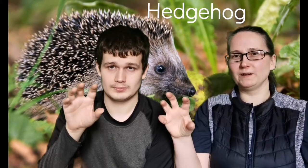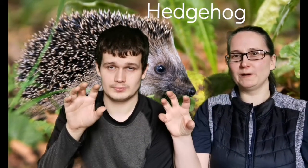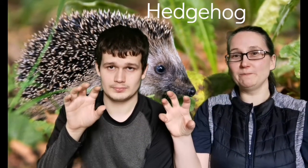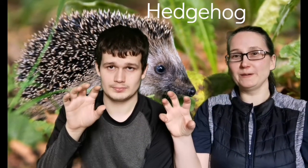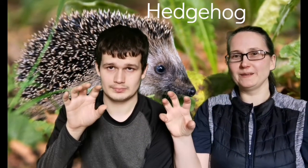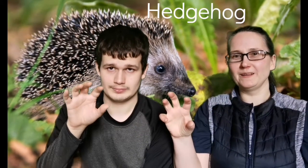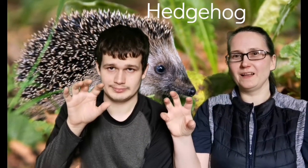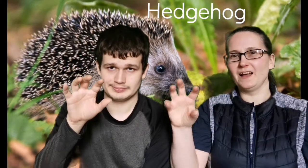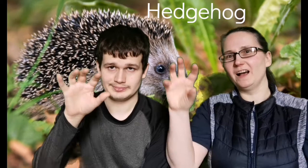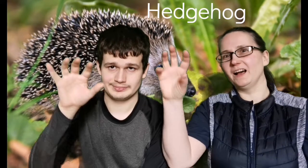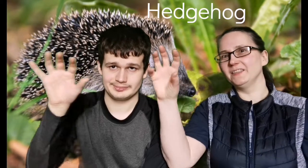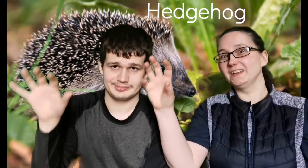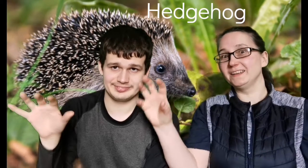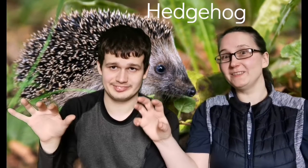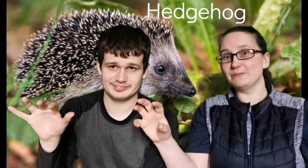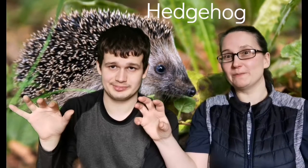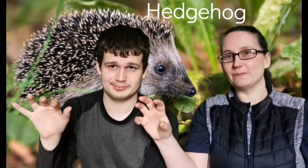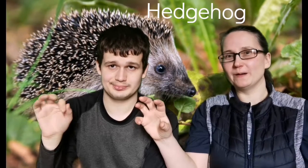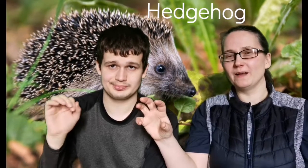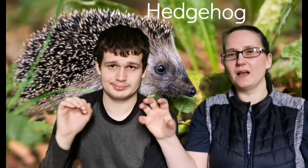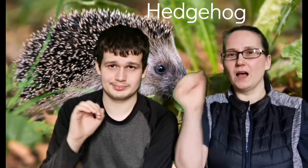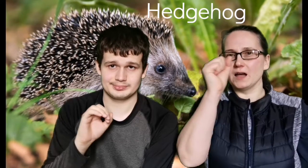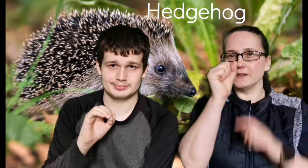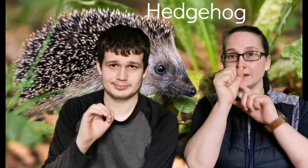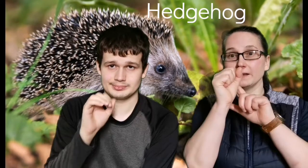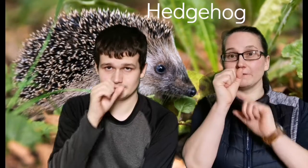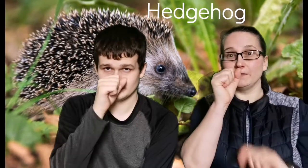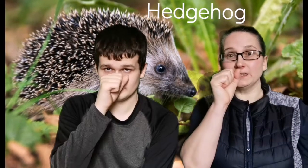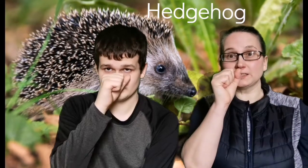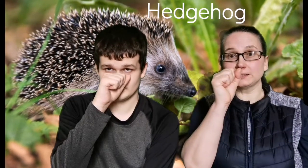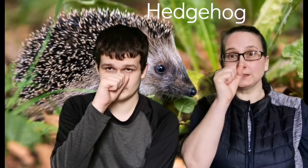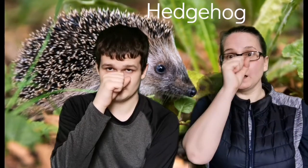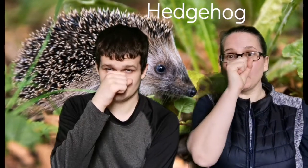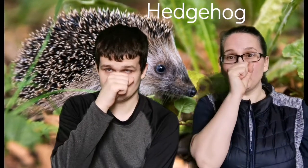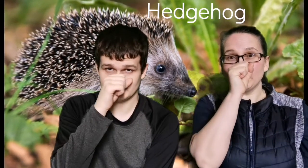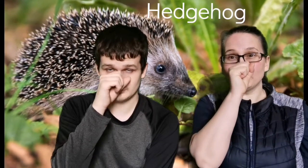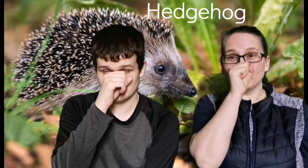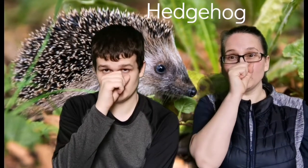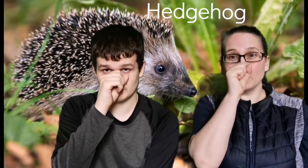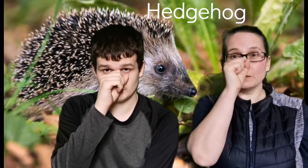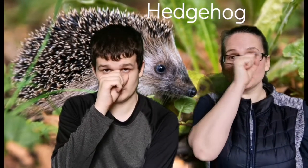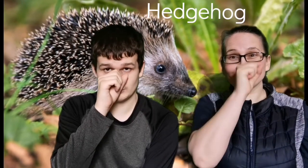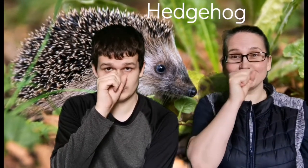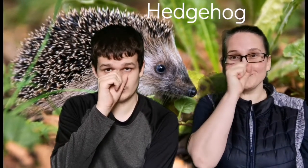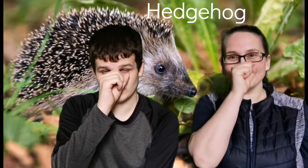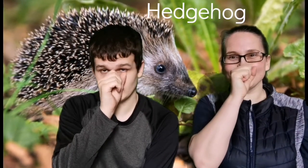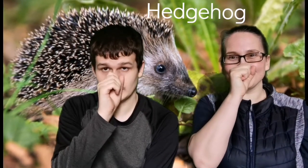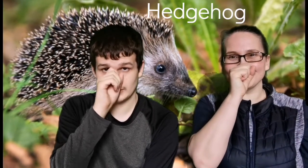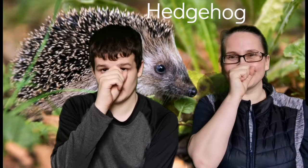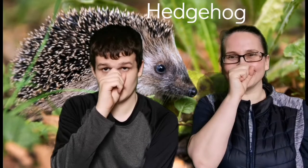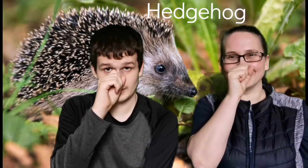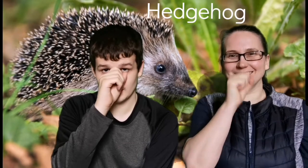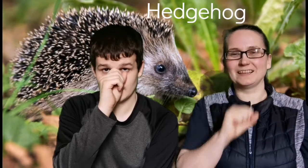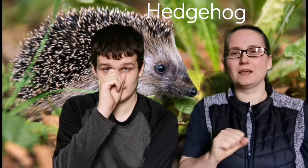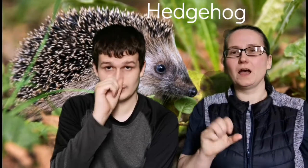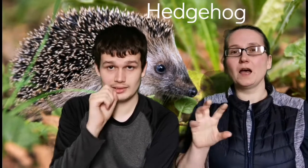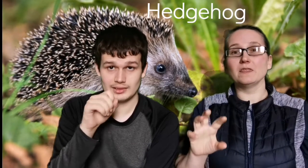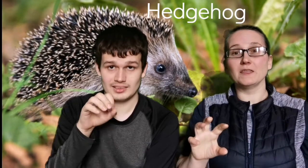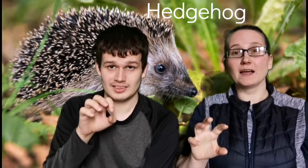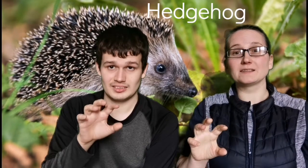little bump, and then another bump. And then you get a fist, put it in front of your nose, and do a little circle. Yes. That's